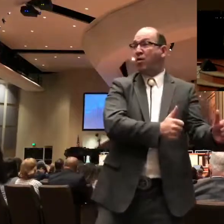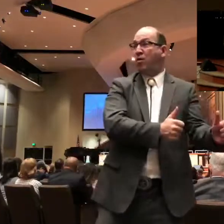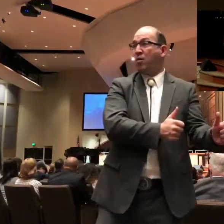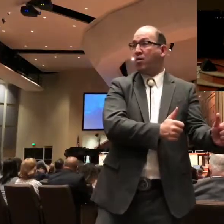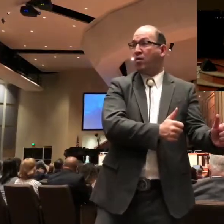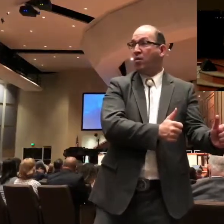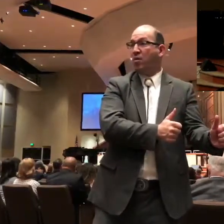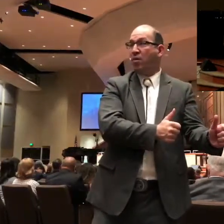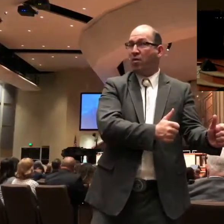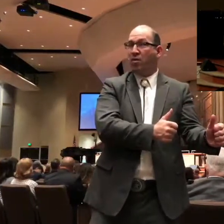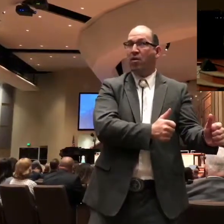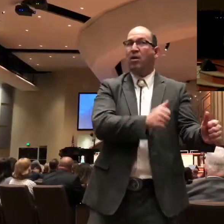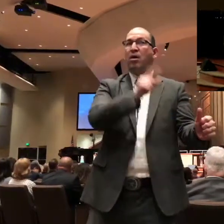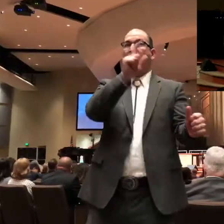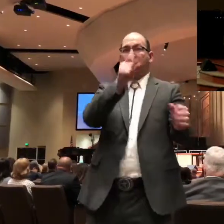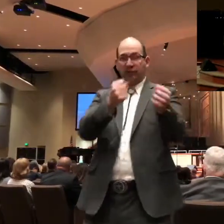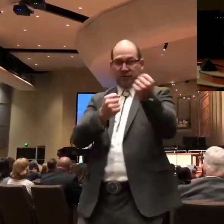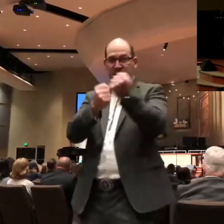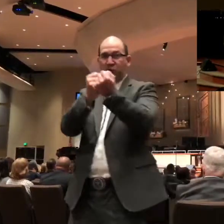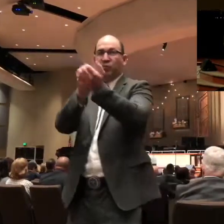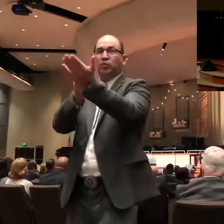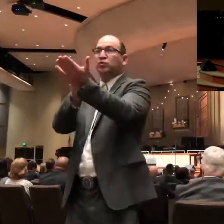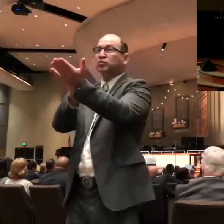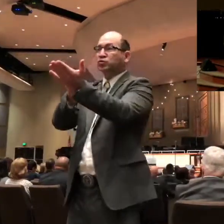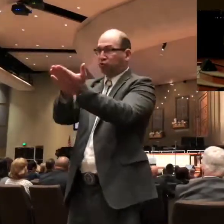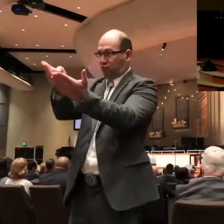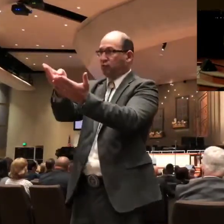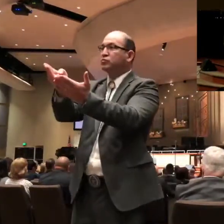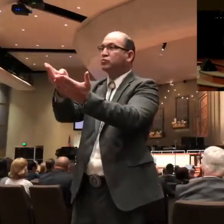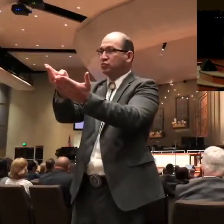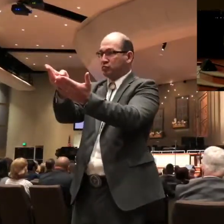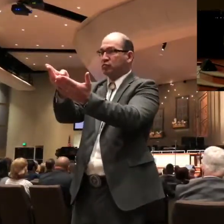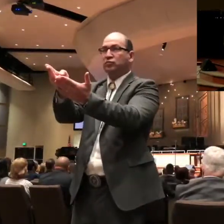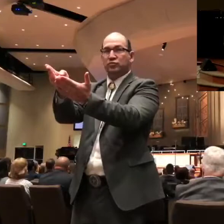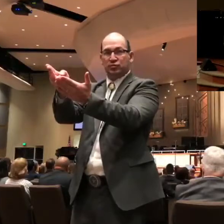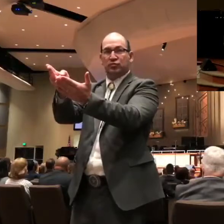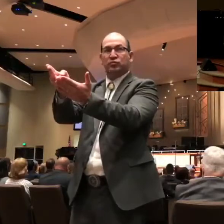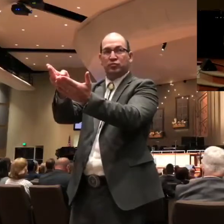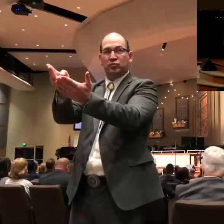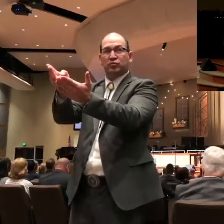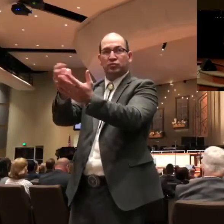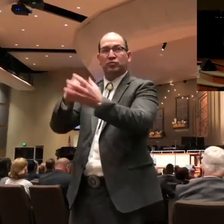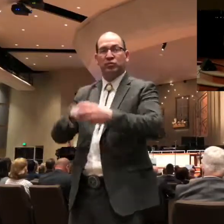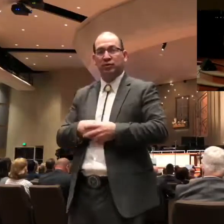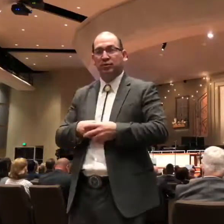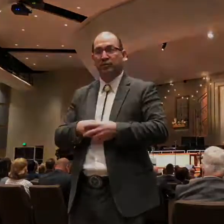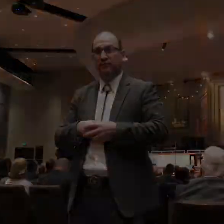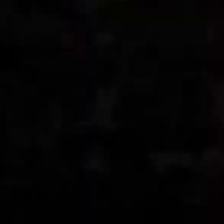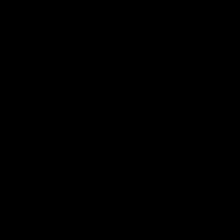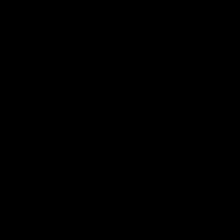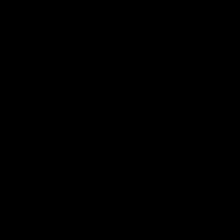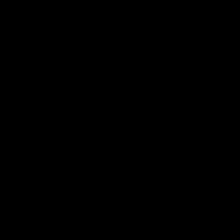that denies the very truth that you have been taught, Colossians chapter 2 and verse 7.